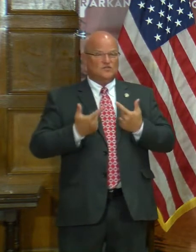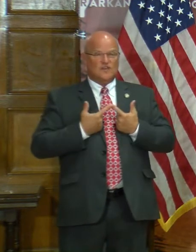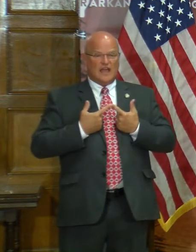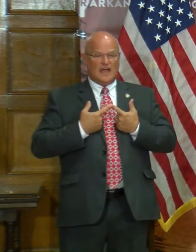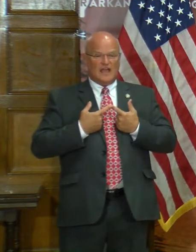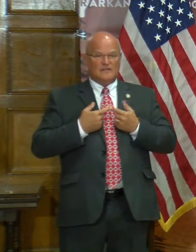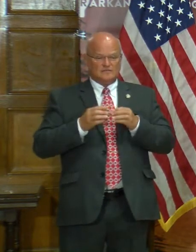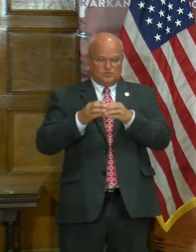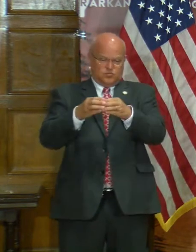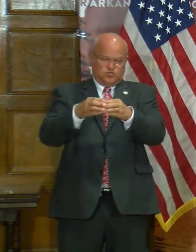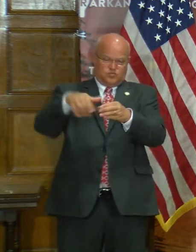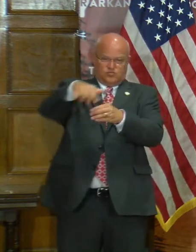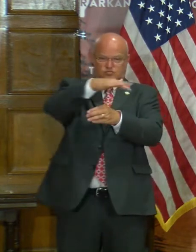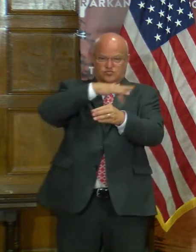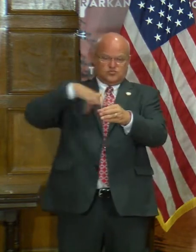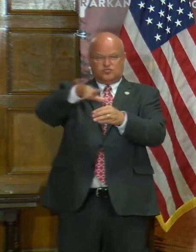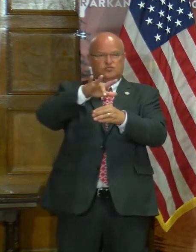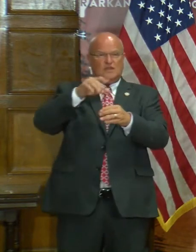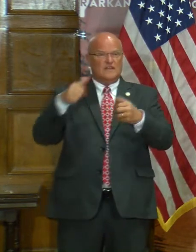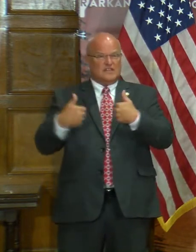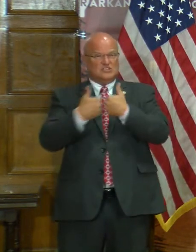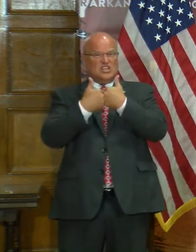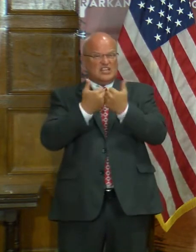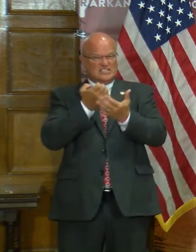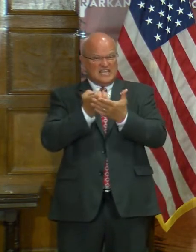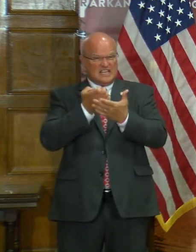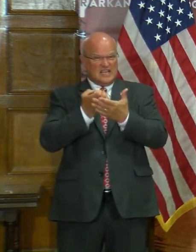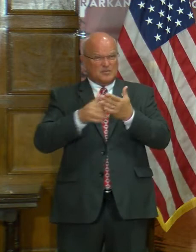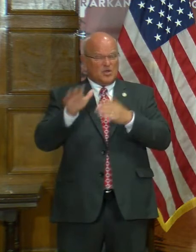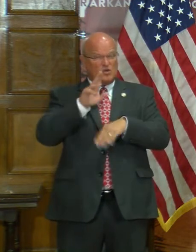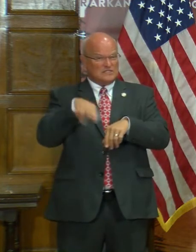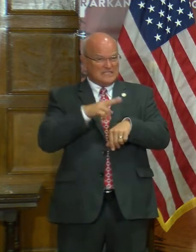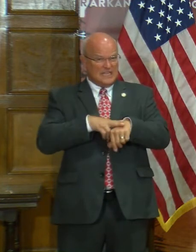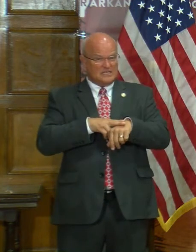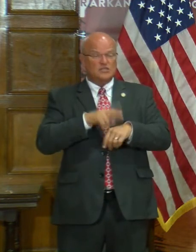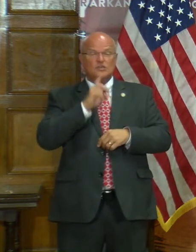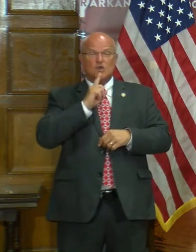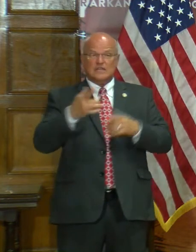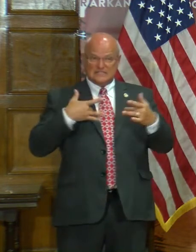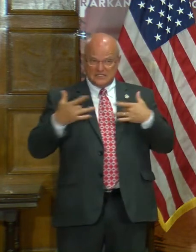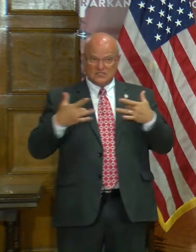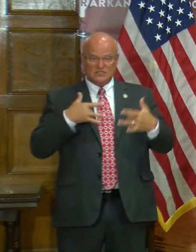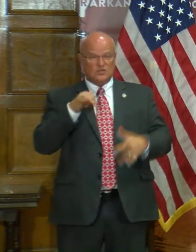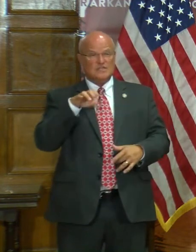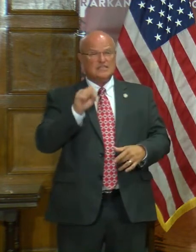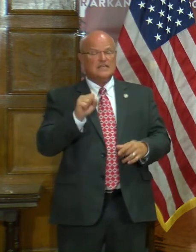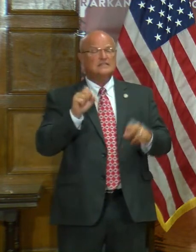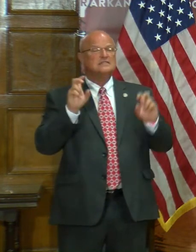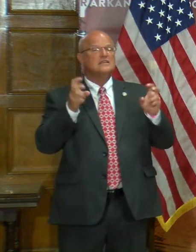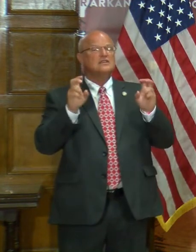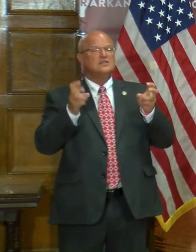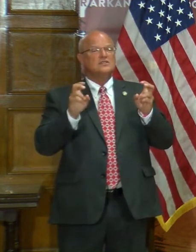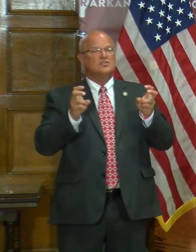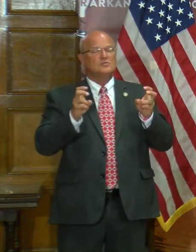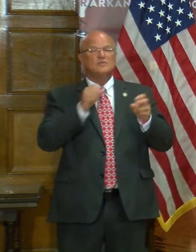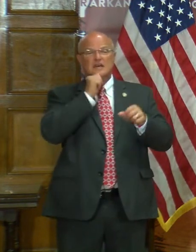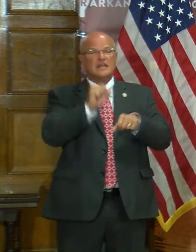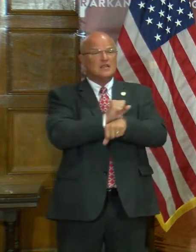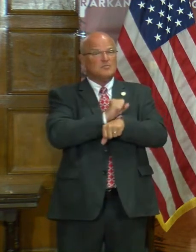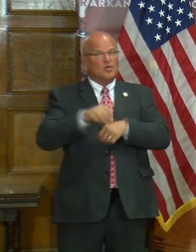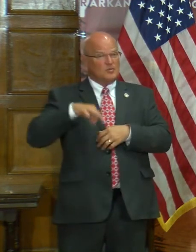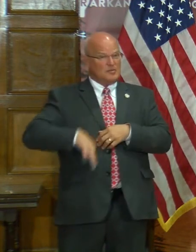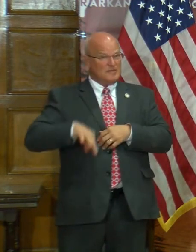island if there are challenges economically across the nation. So it is a concern. In terms of the